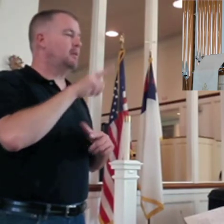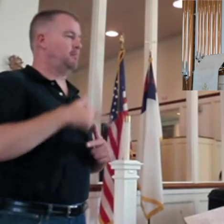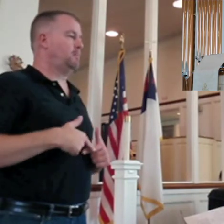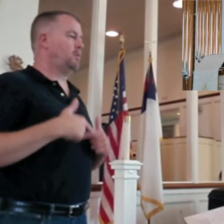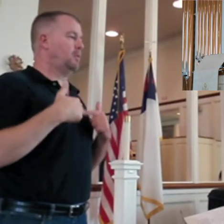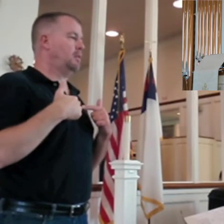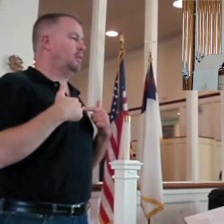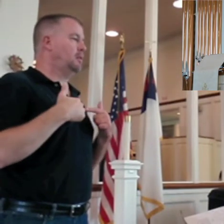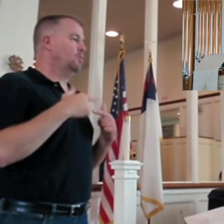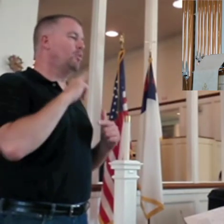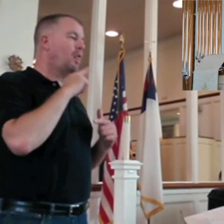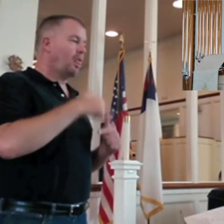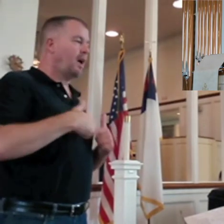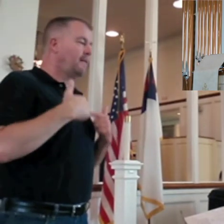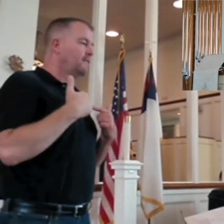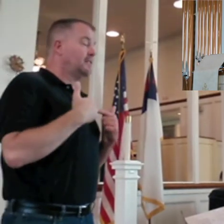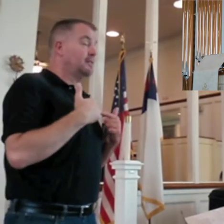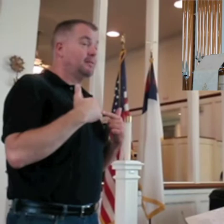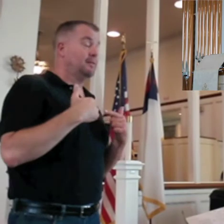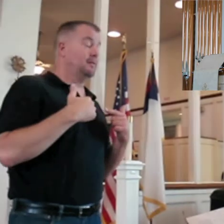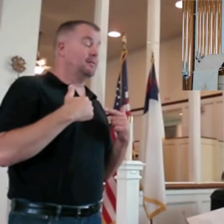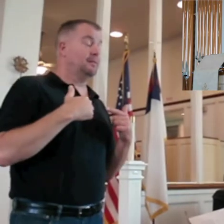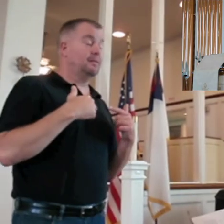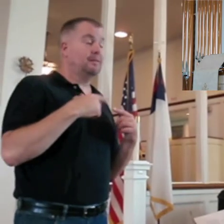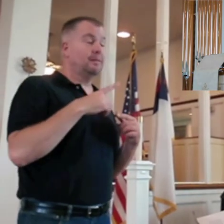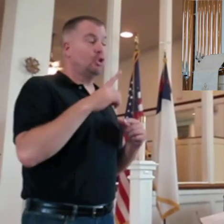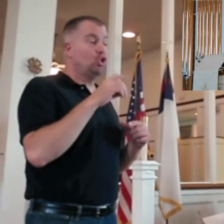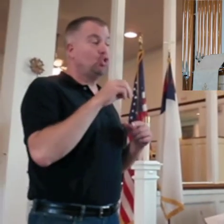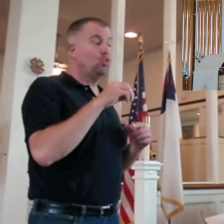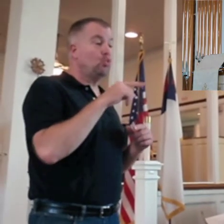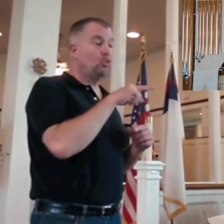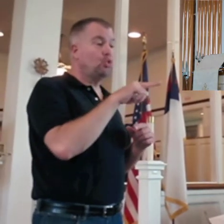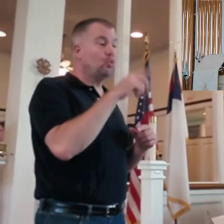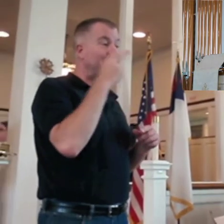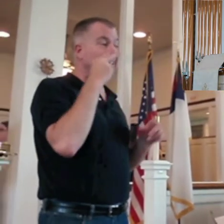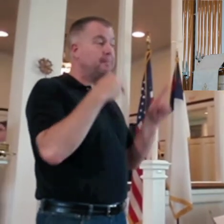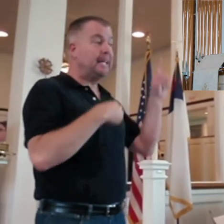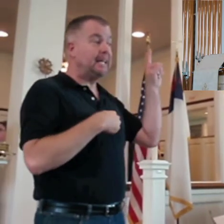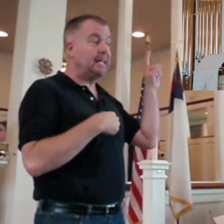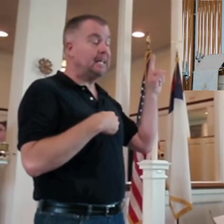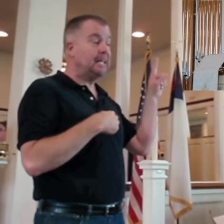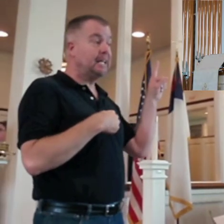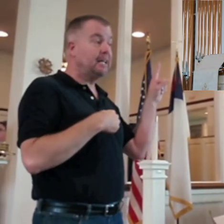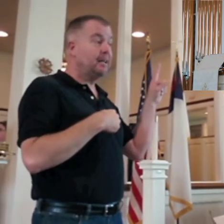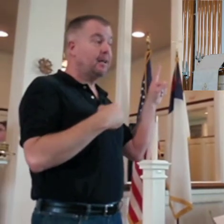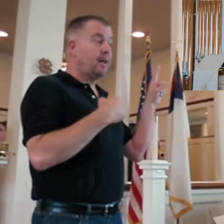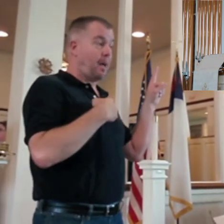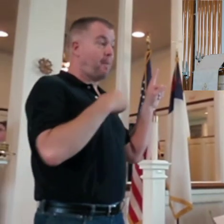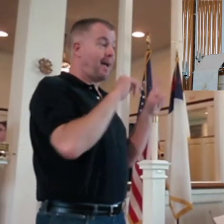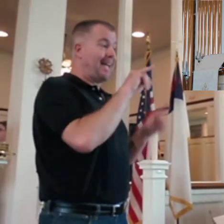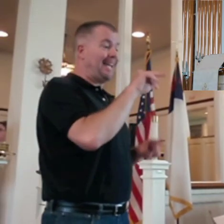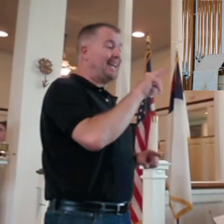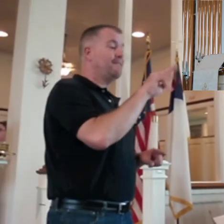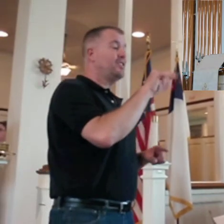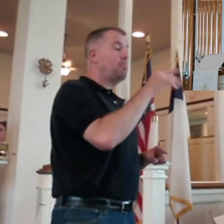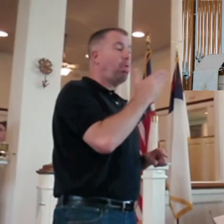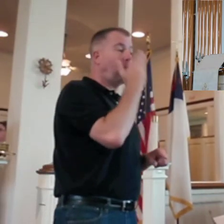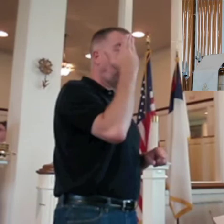real live people. And he's going to be asking, do you see me? Am I invisible to